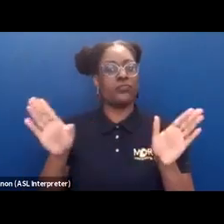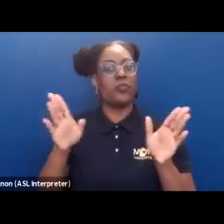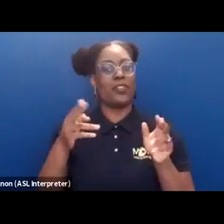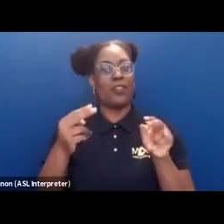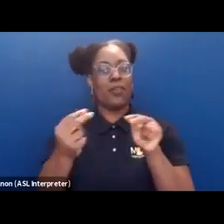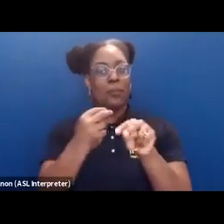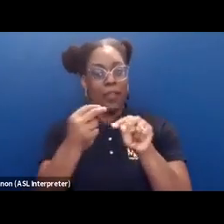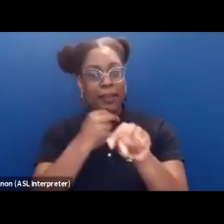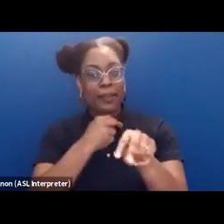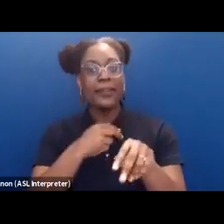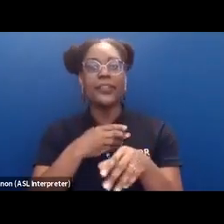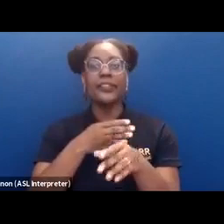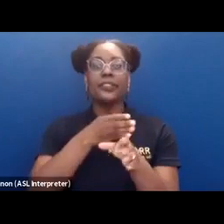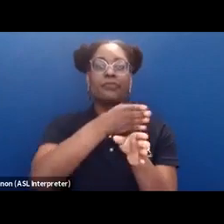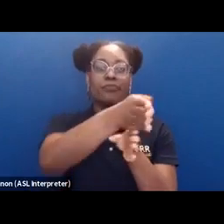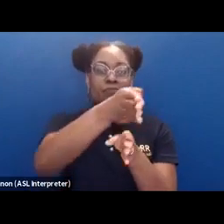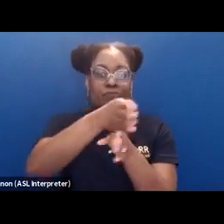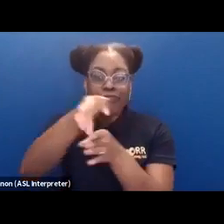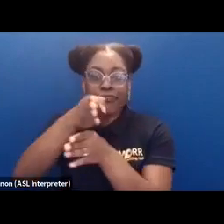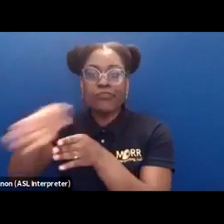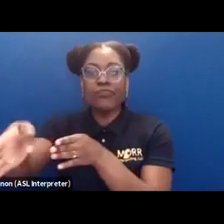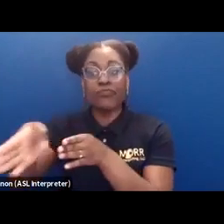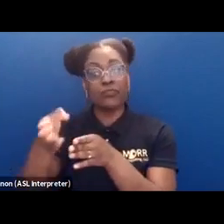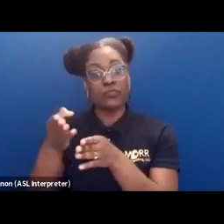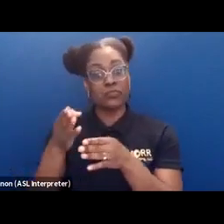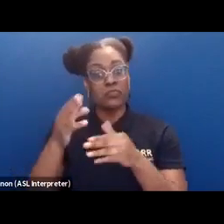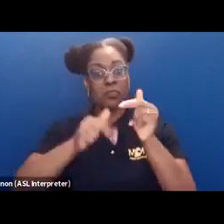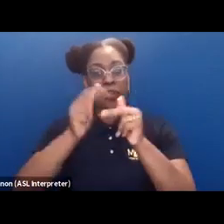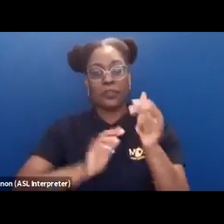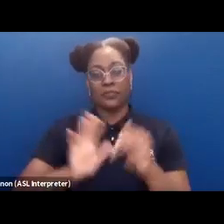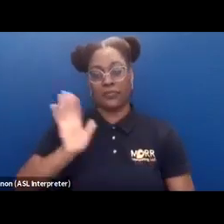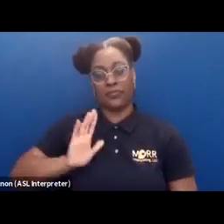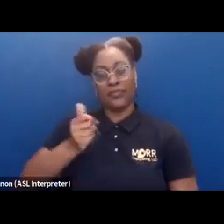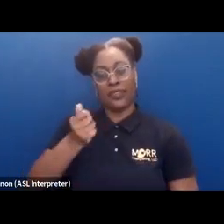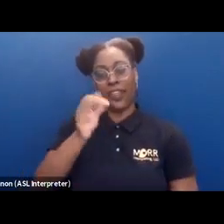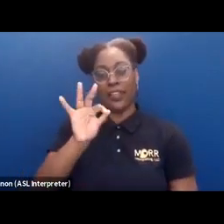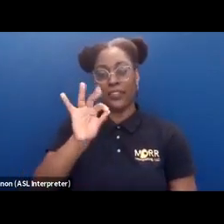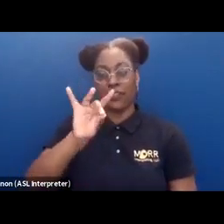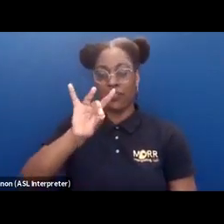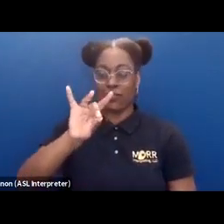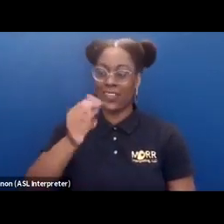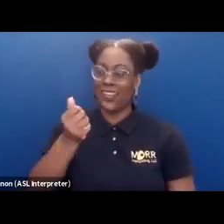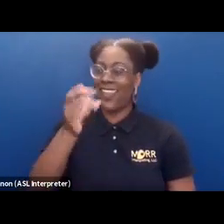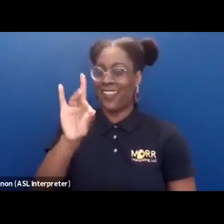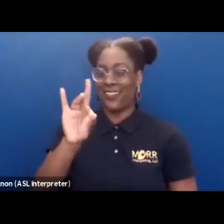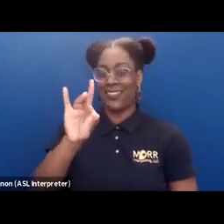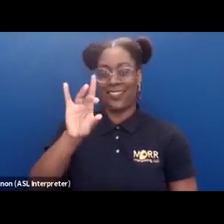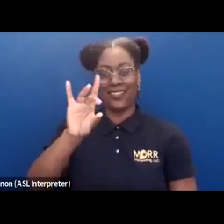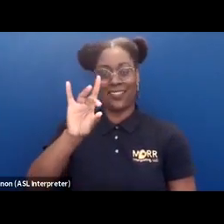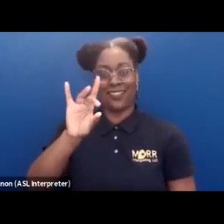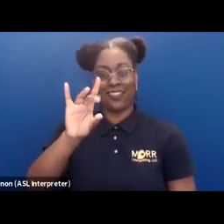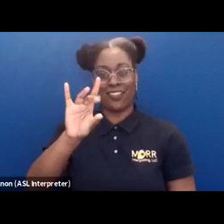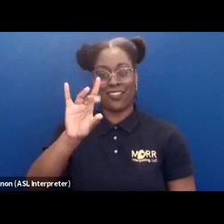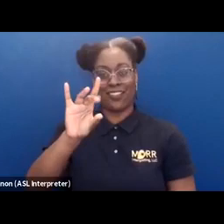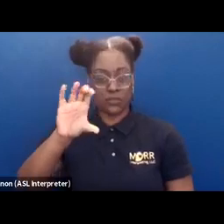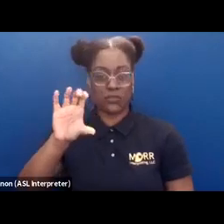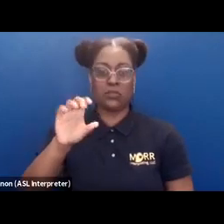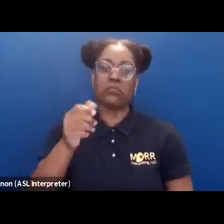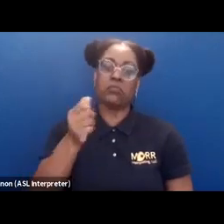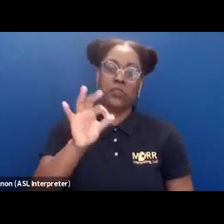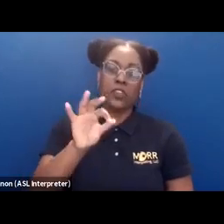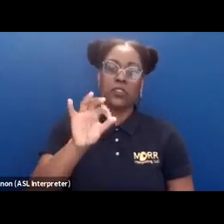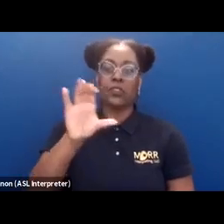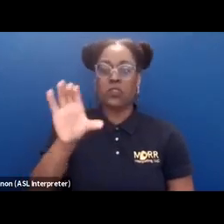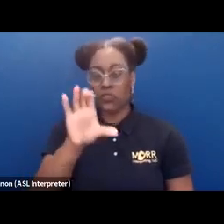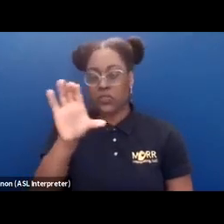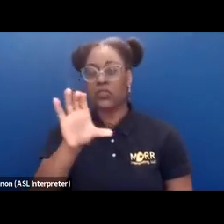industries that were built in the 1800s and the 1900s were all done with, actually